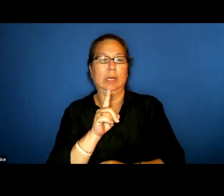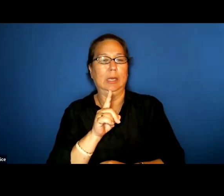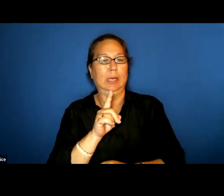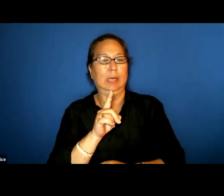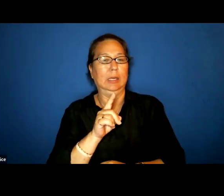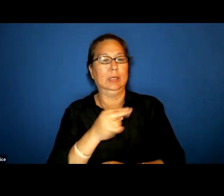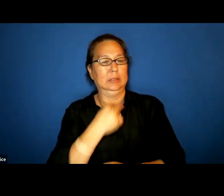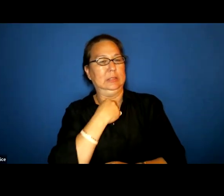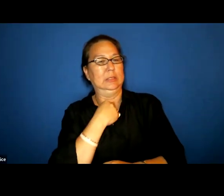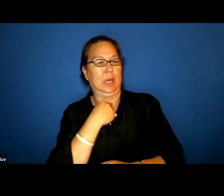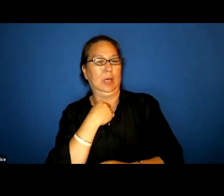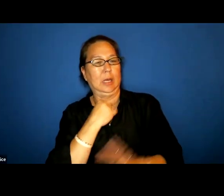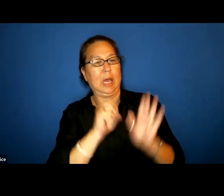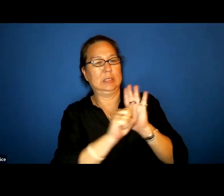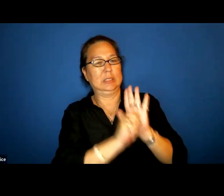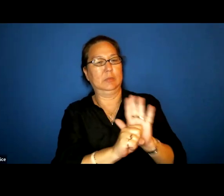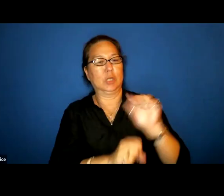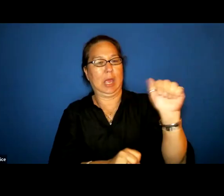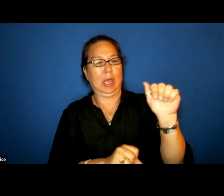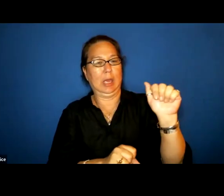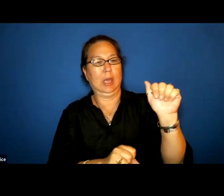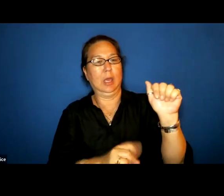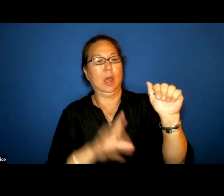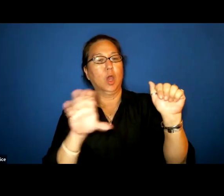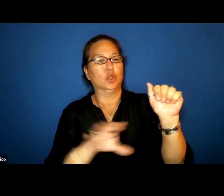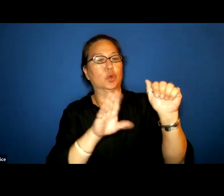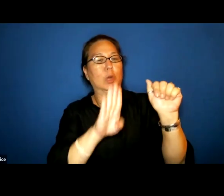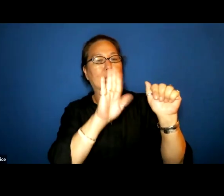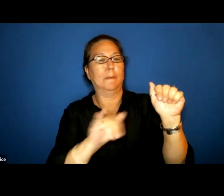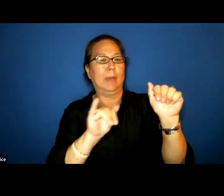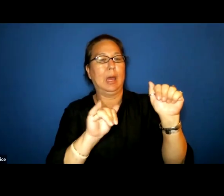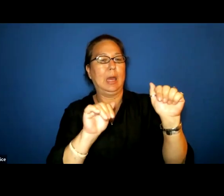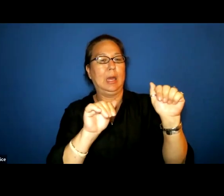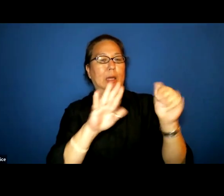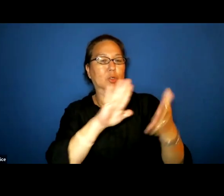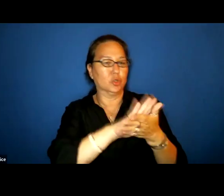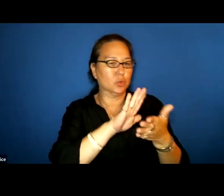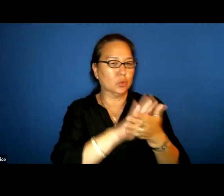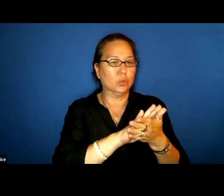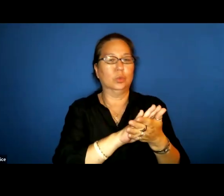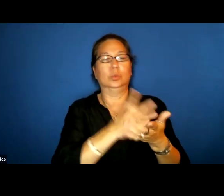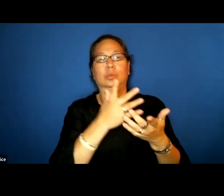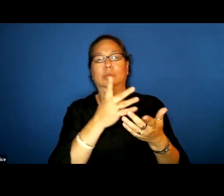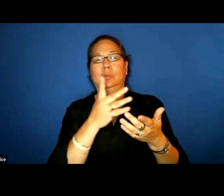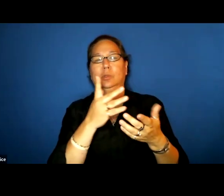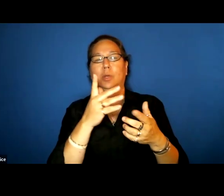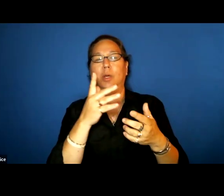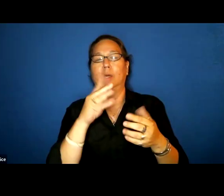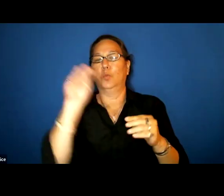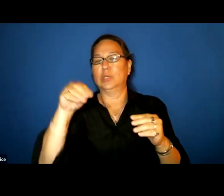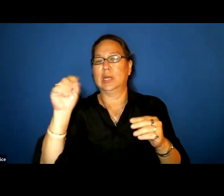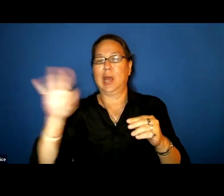the school, doing it by percent of applicants versus percent